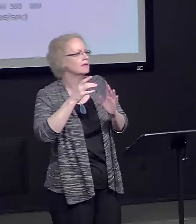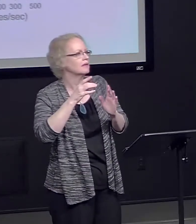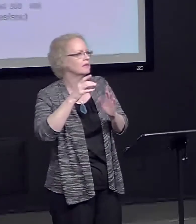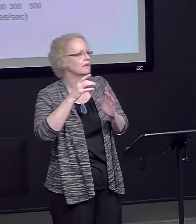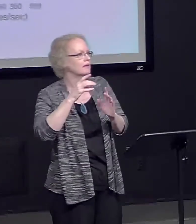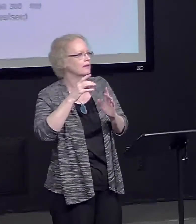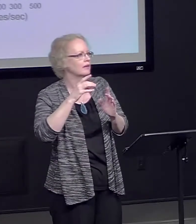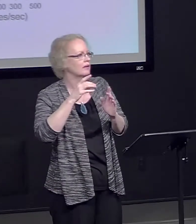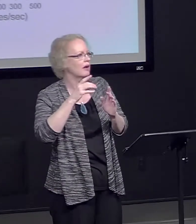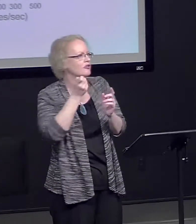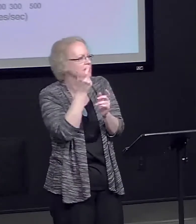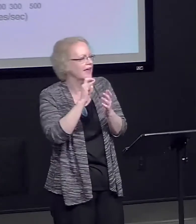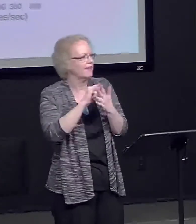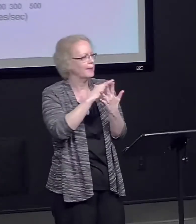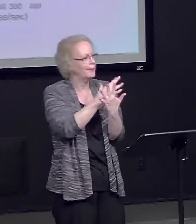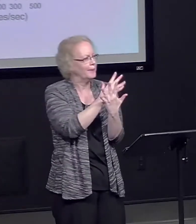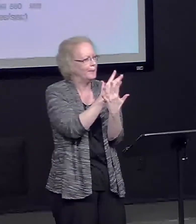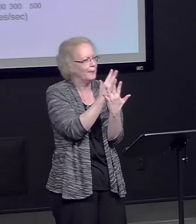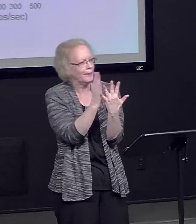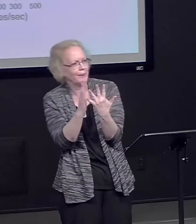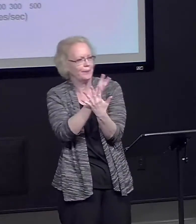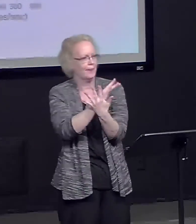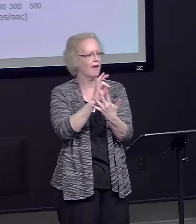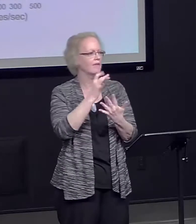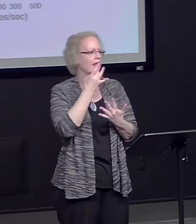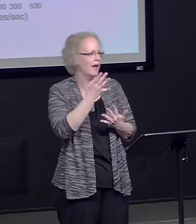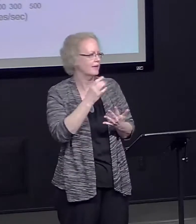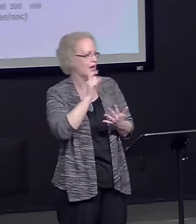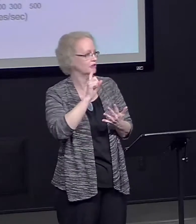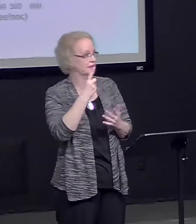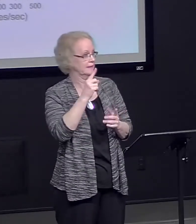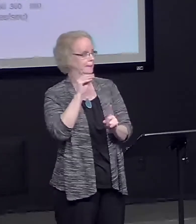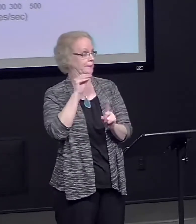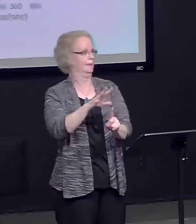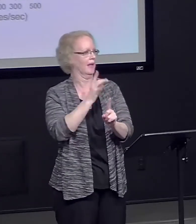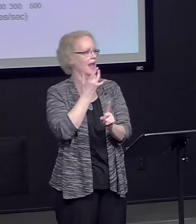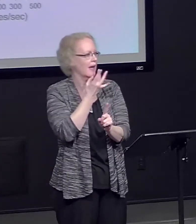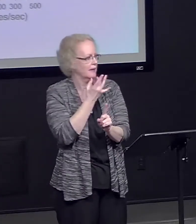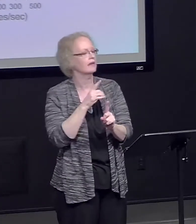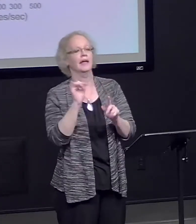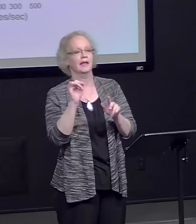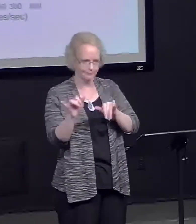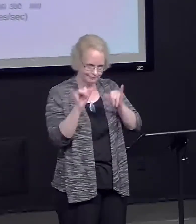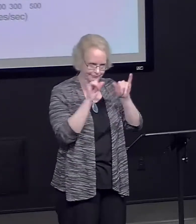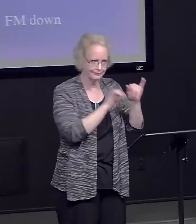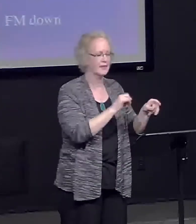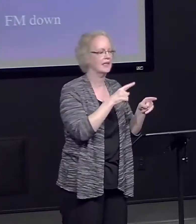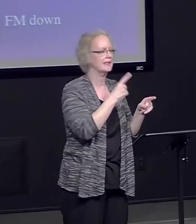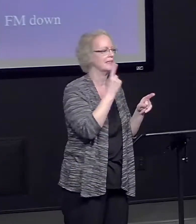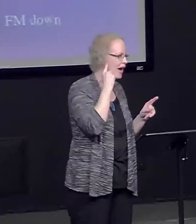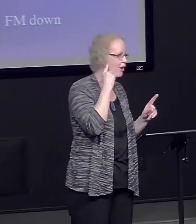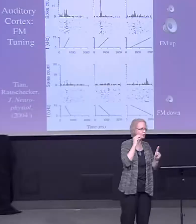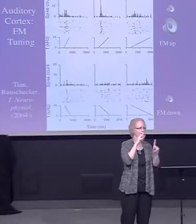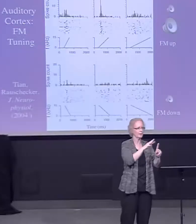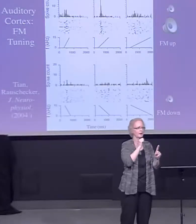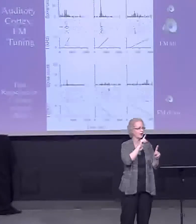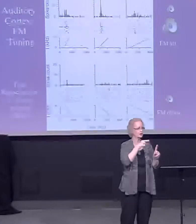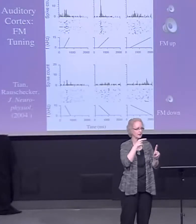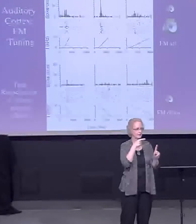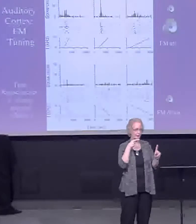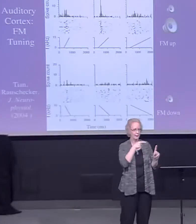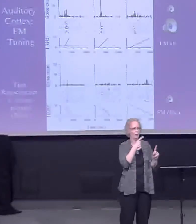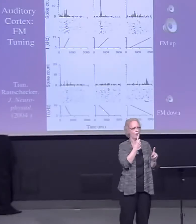a step ahead, a step forward, because we were able to drive neurons and characterize them. And the